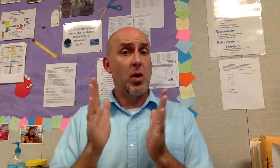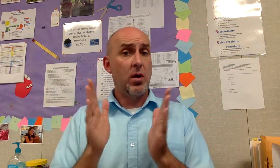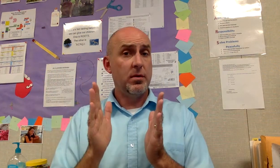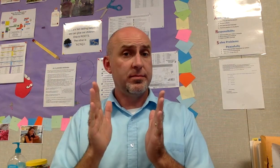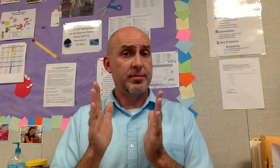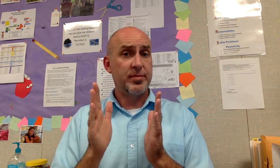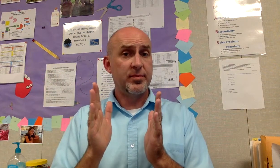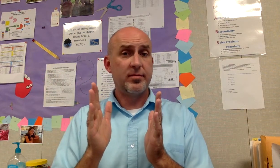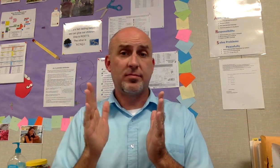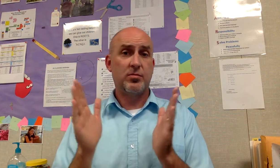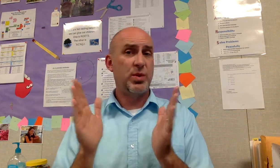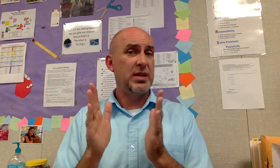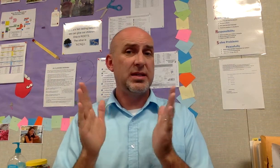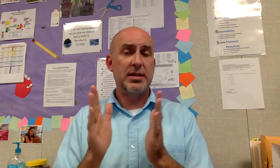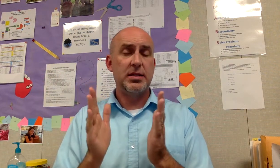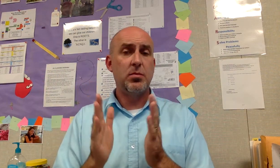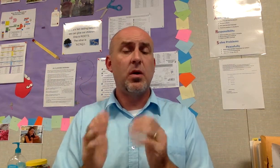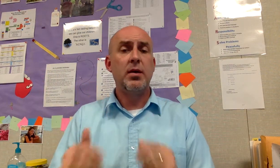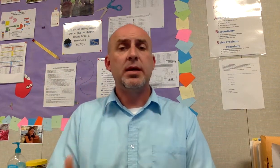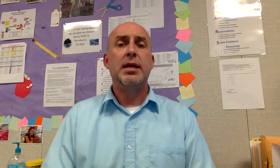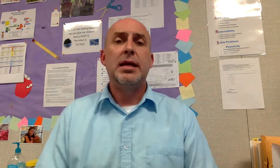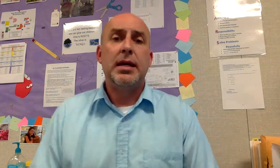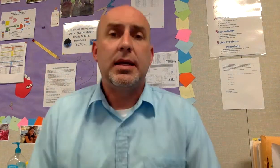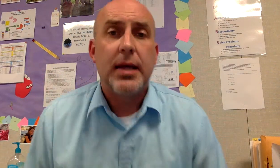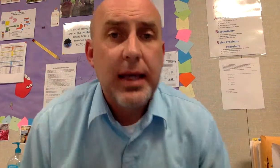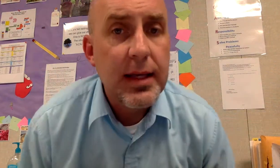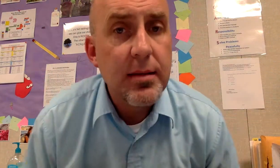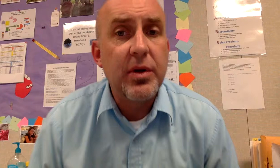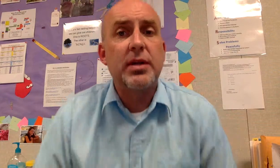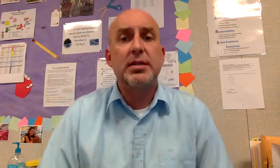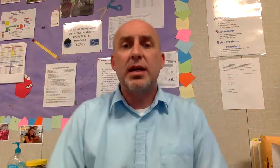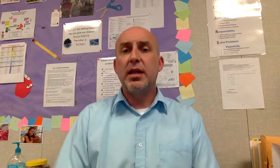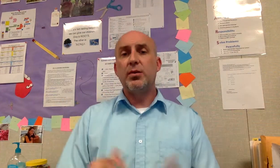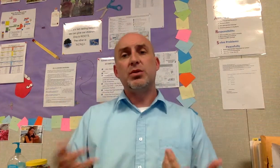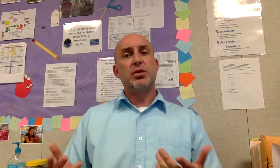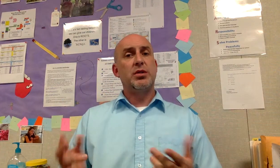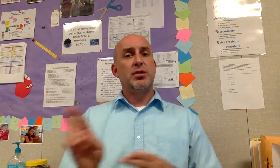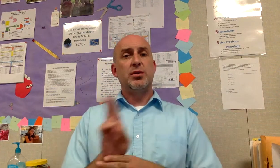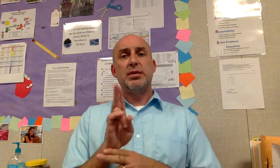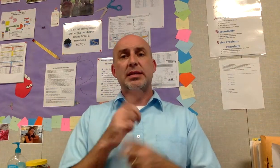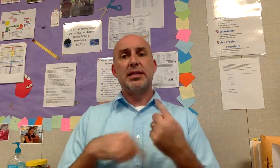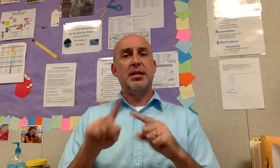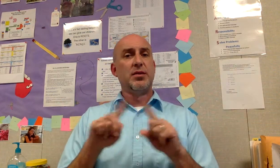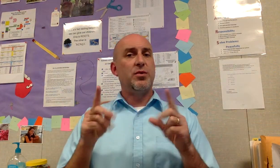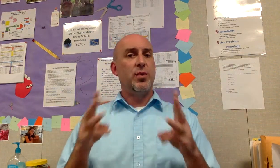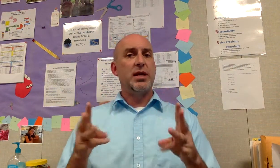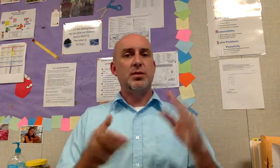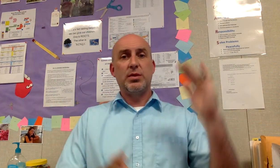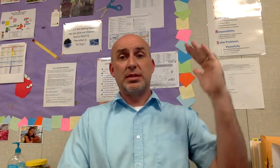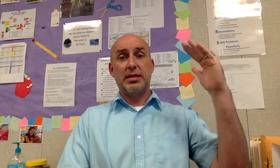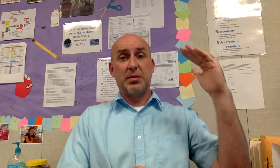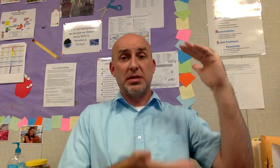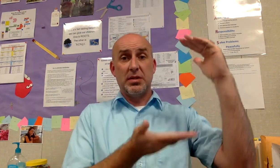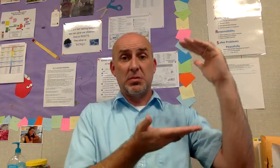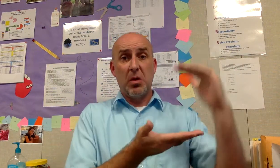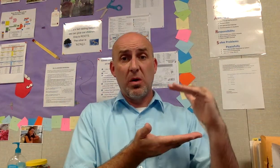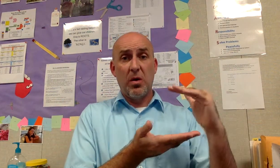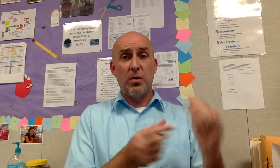small. Pretty easy. Small. Again, American Sign Language, you can use that sign different ways. You can say something is small or